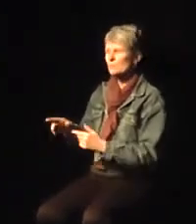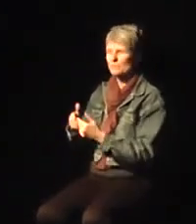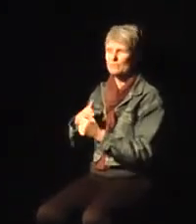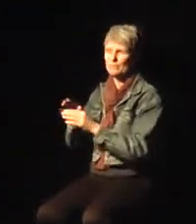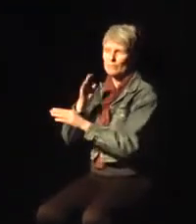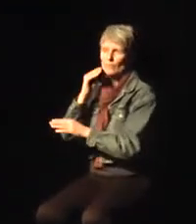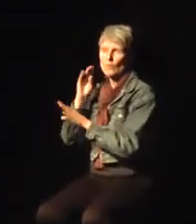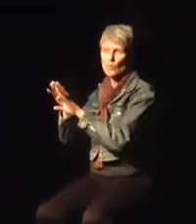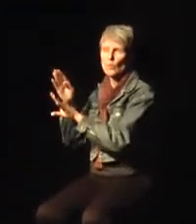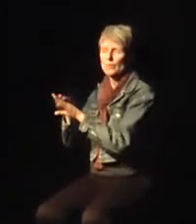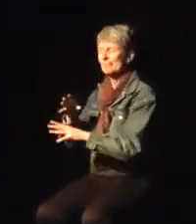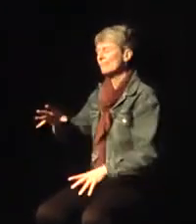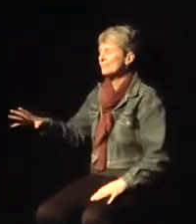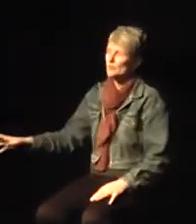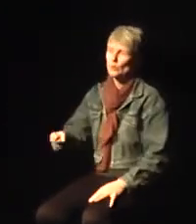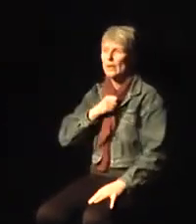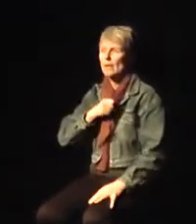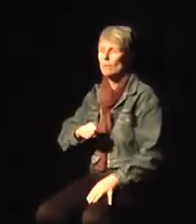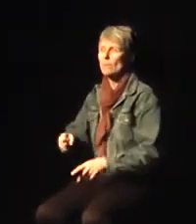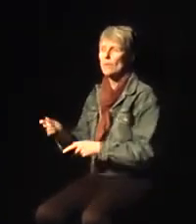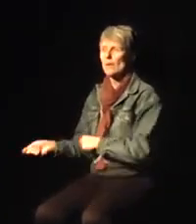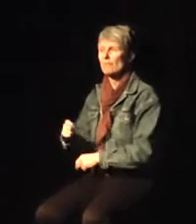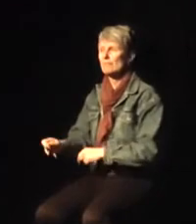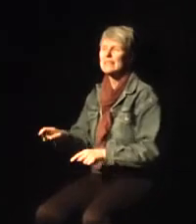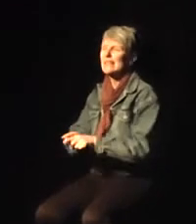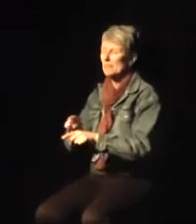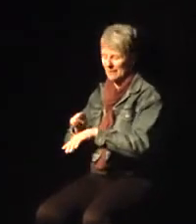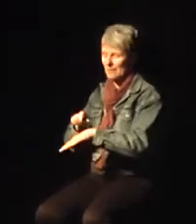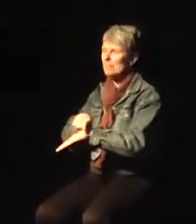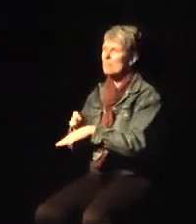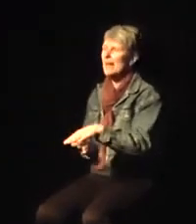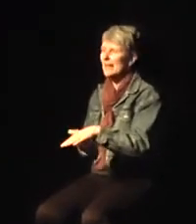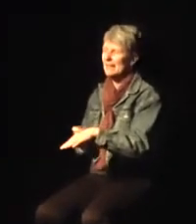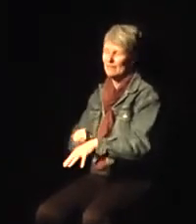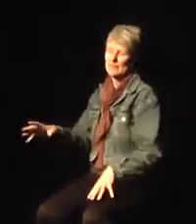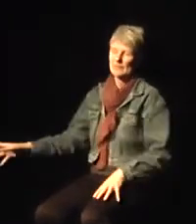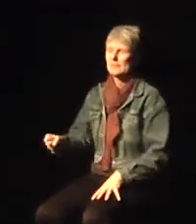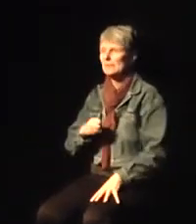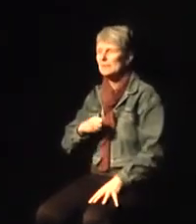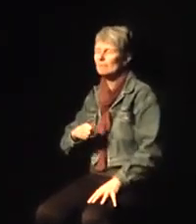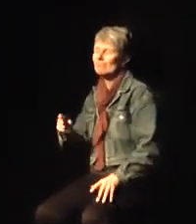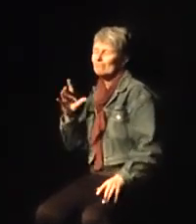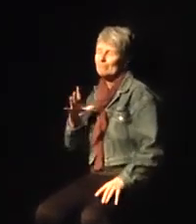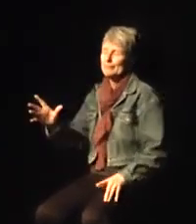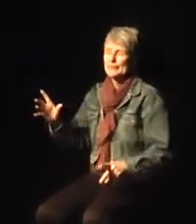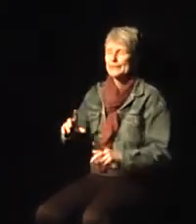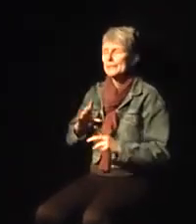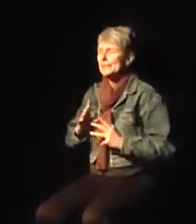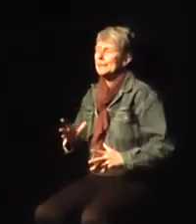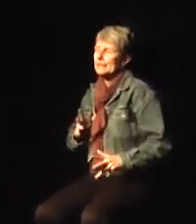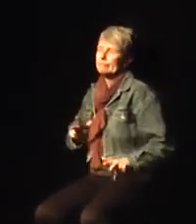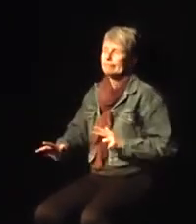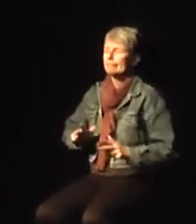own, and I grab it like ripping a Band-Aid off my skin and head off to a new world. I know how to